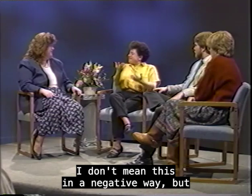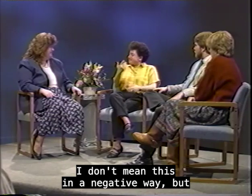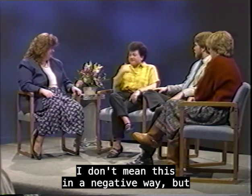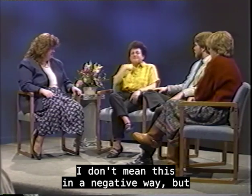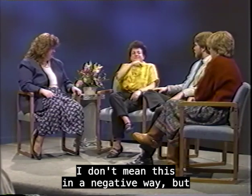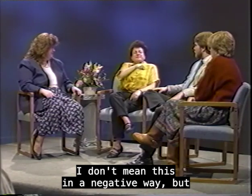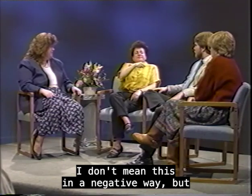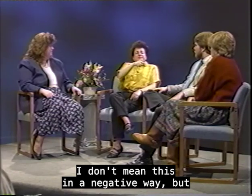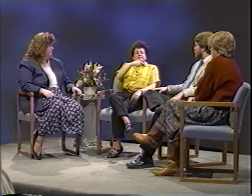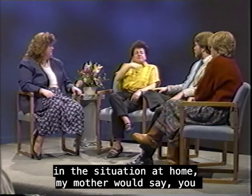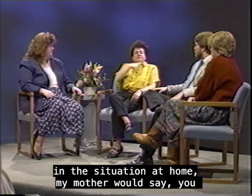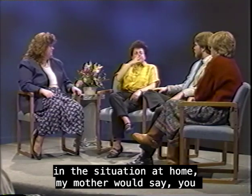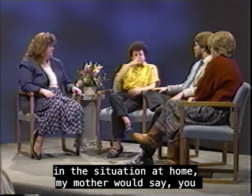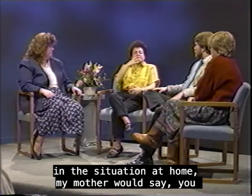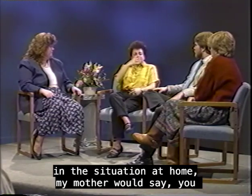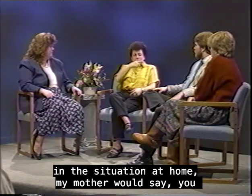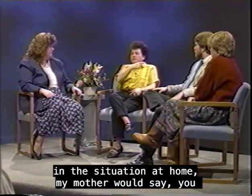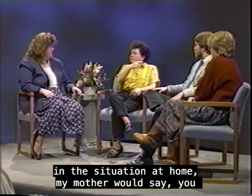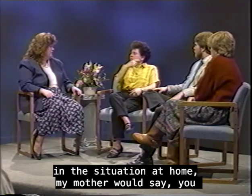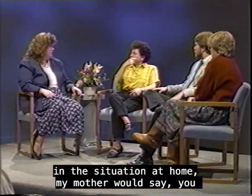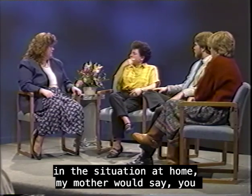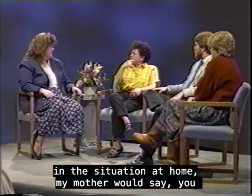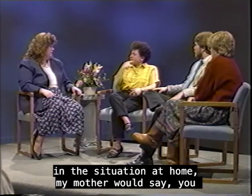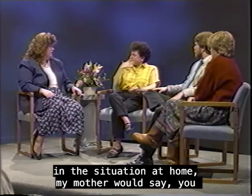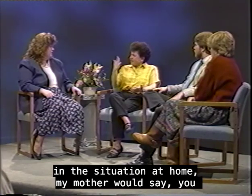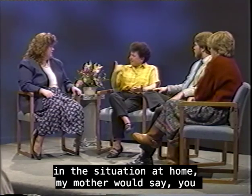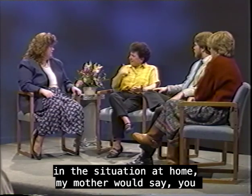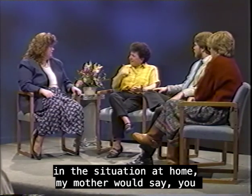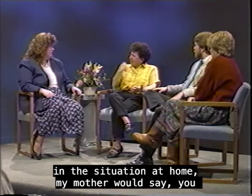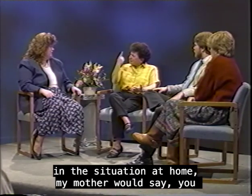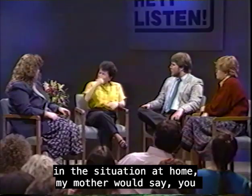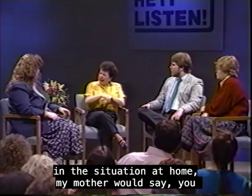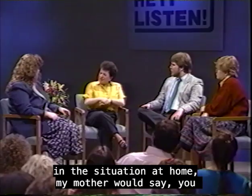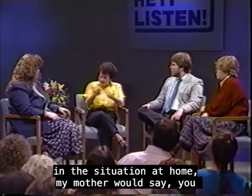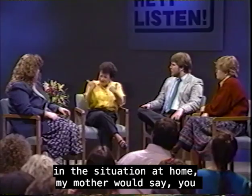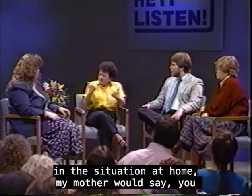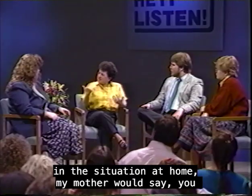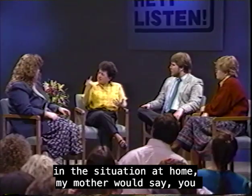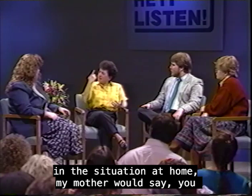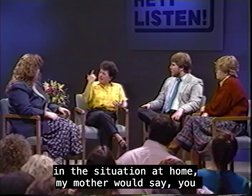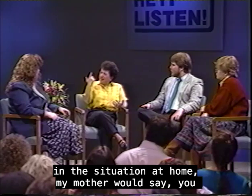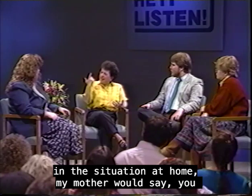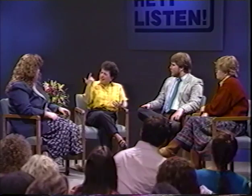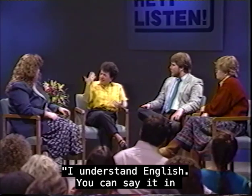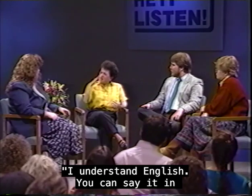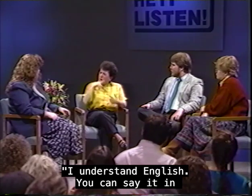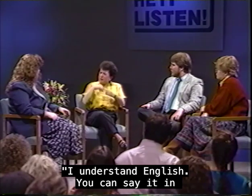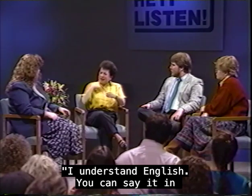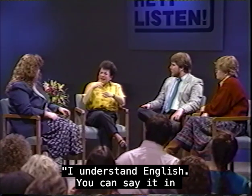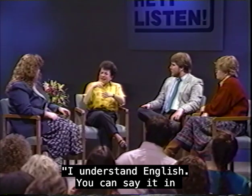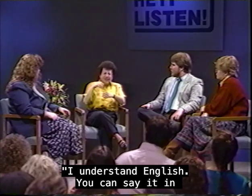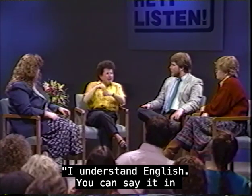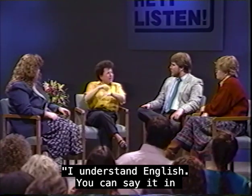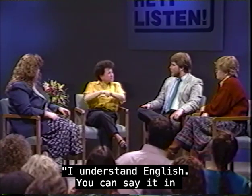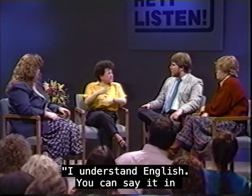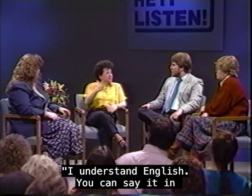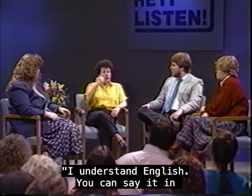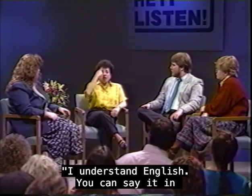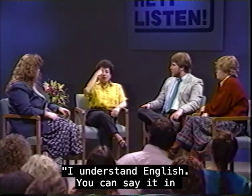negative way, but in the situation at home, my mother would say, you know, I understand English. You